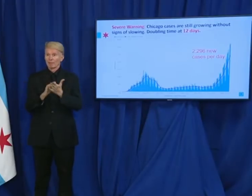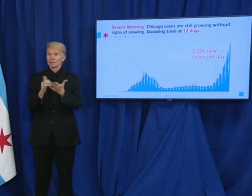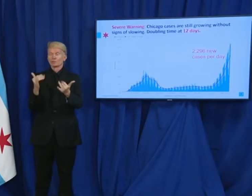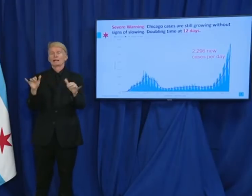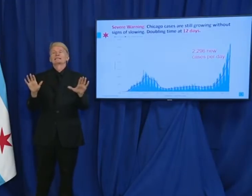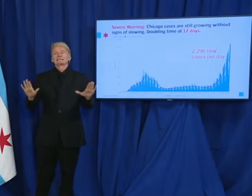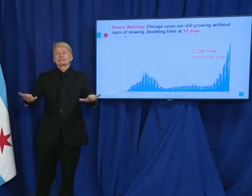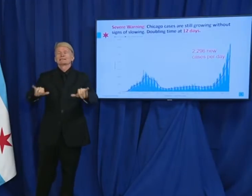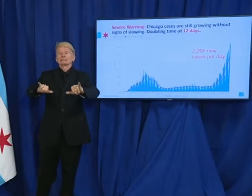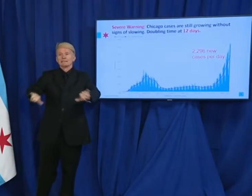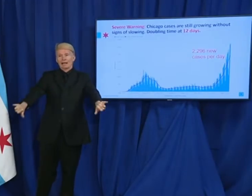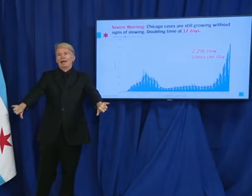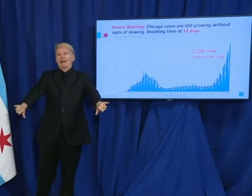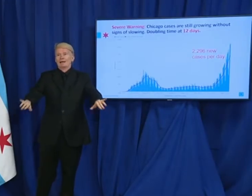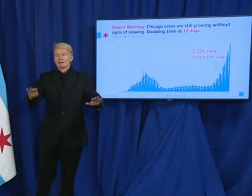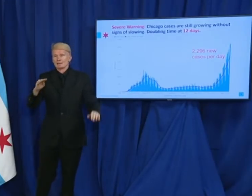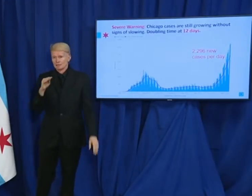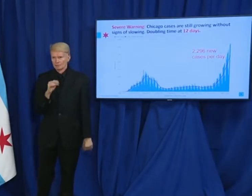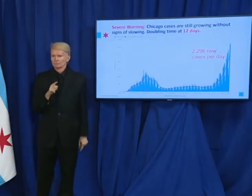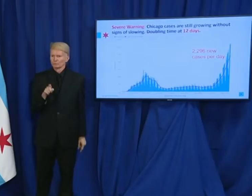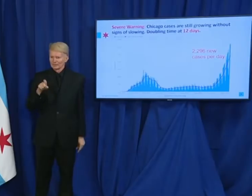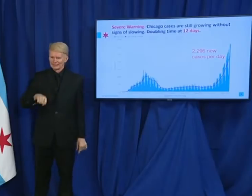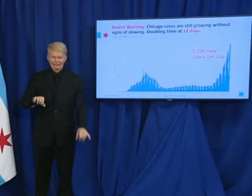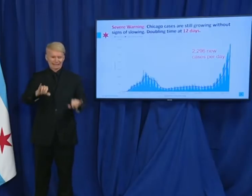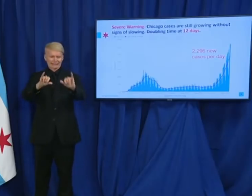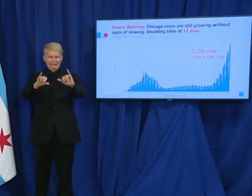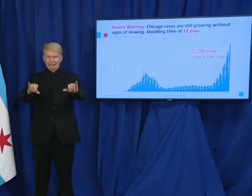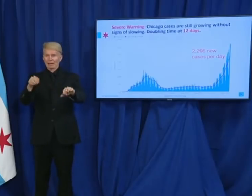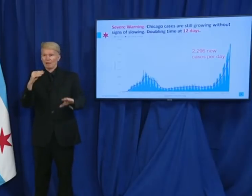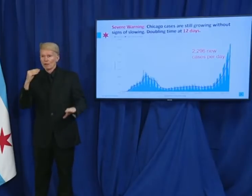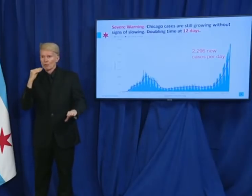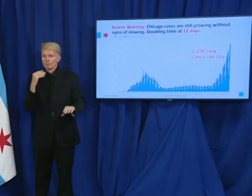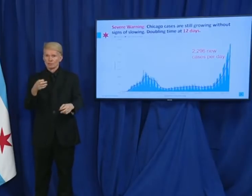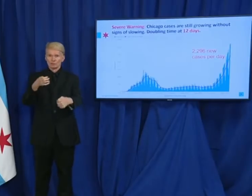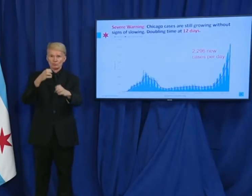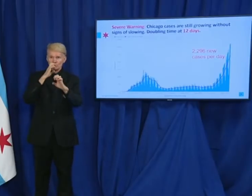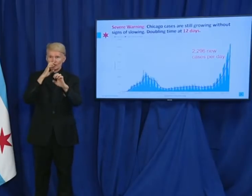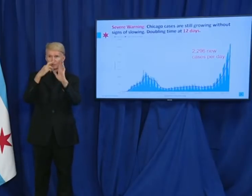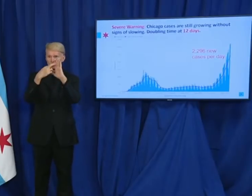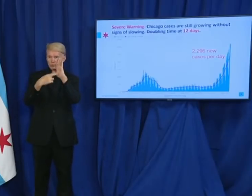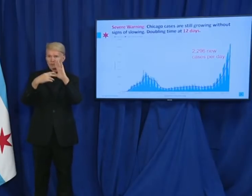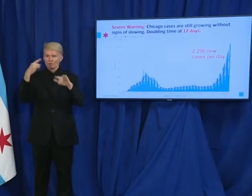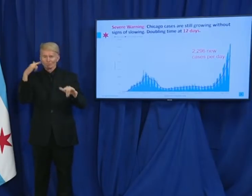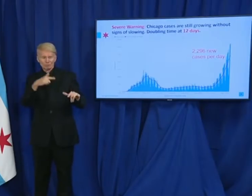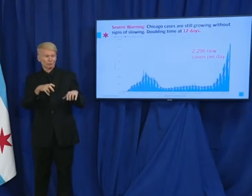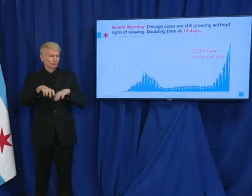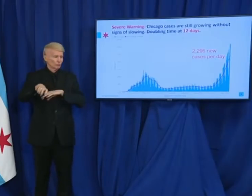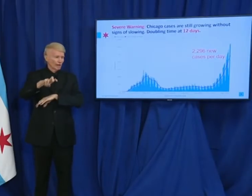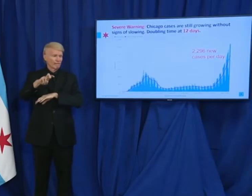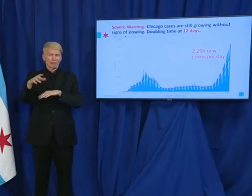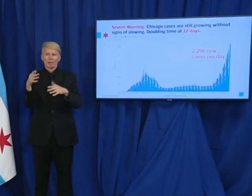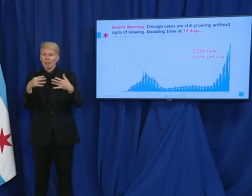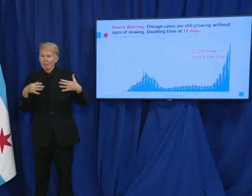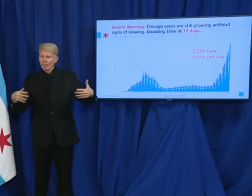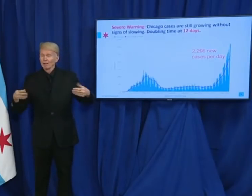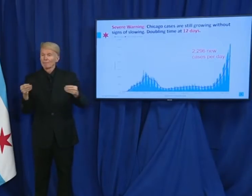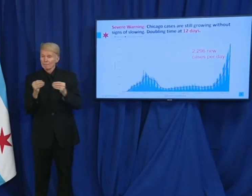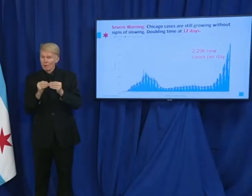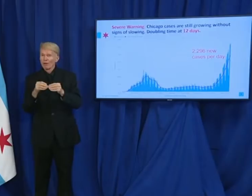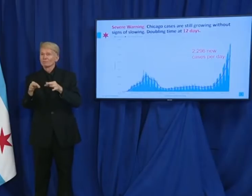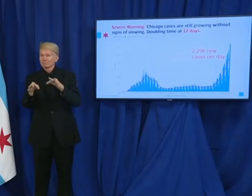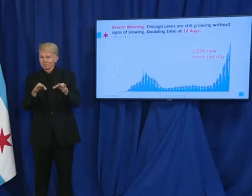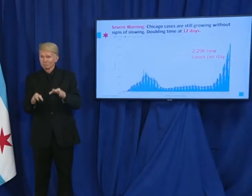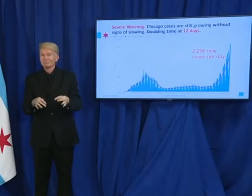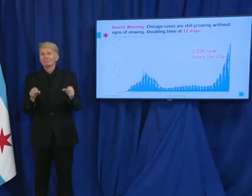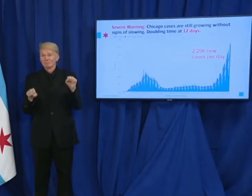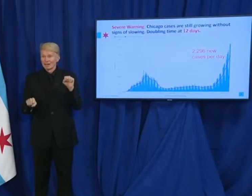put the stay-home advisories in place, which is why we've needed to put additional restrictions in place, and it's why additional restrictions may be coming.